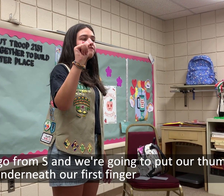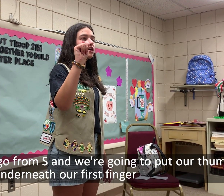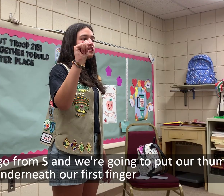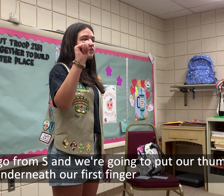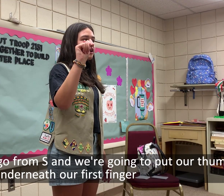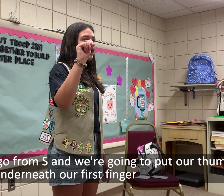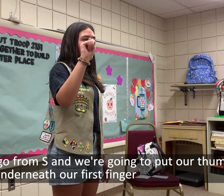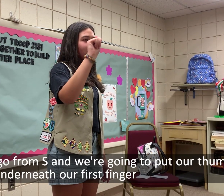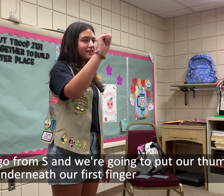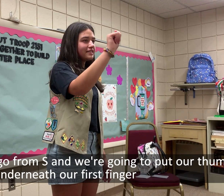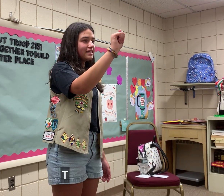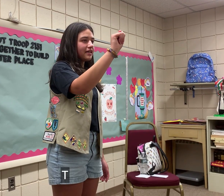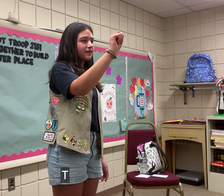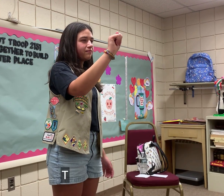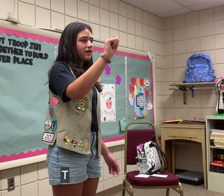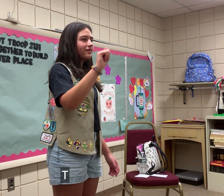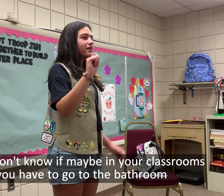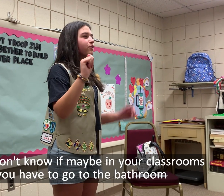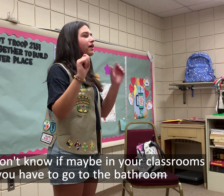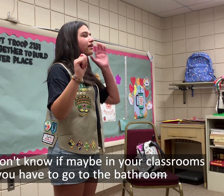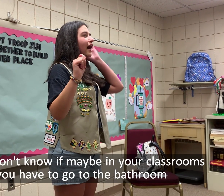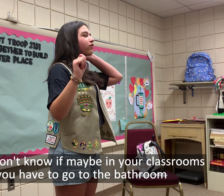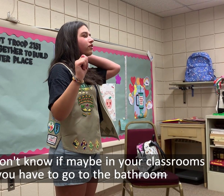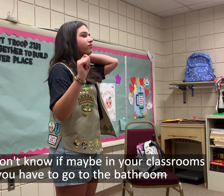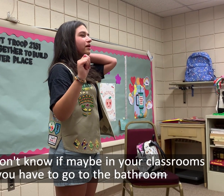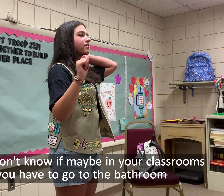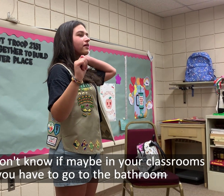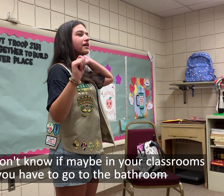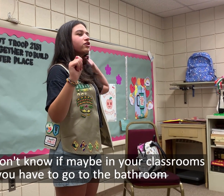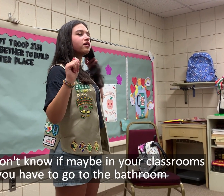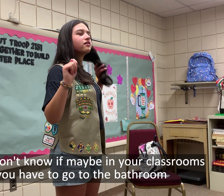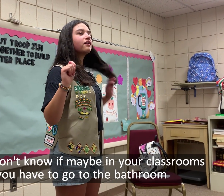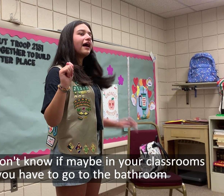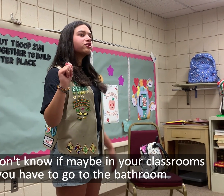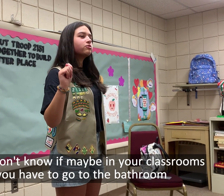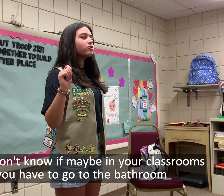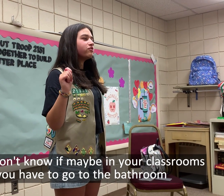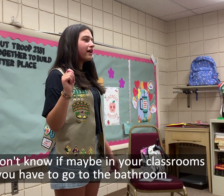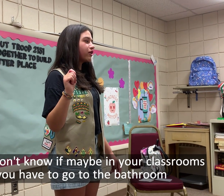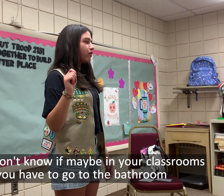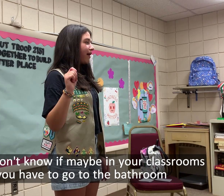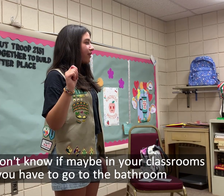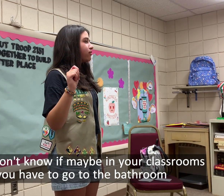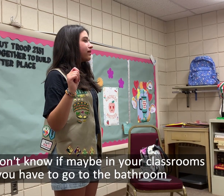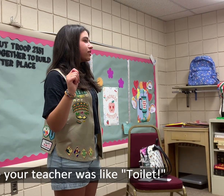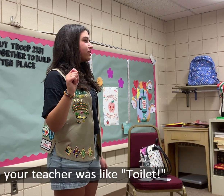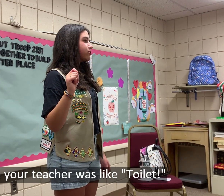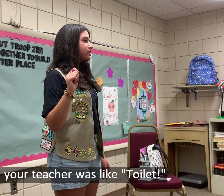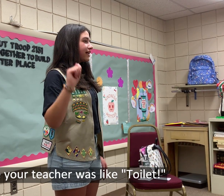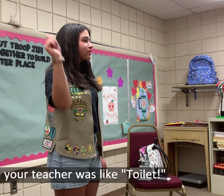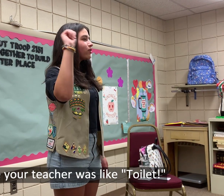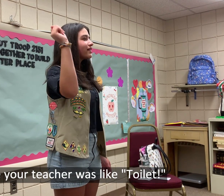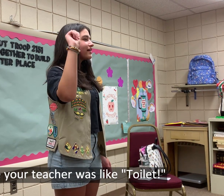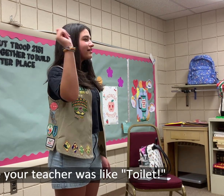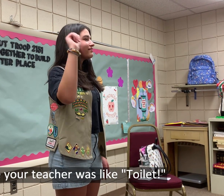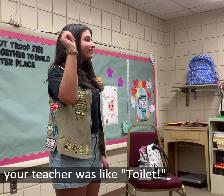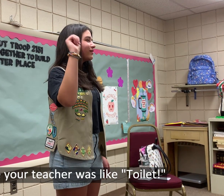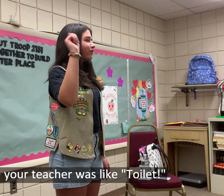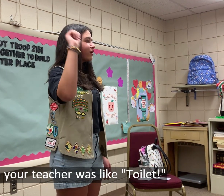first finger. T. You might, I don't know if maybe like in your classrooms when you've had to go to the bathroom, maybe your teacher was like, toilet. We're gonna do